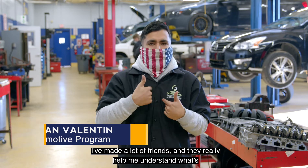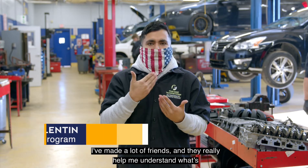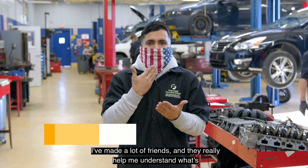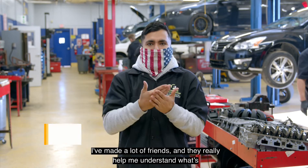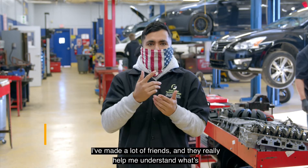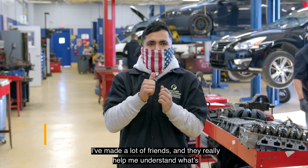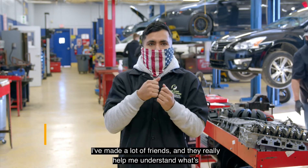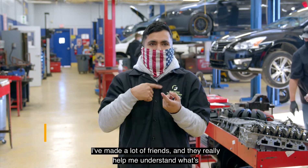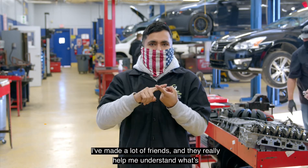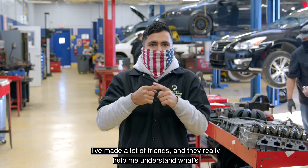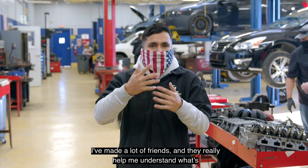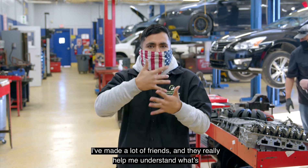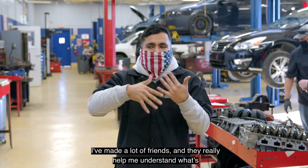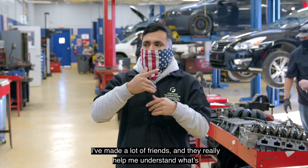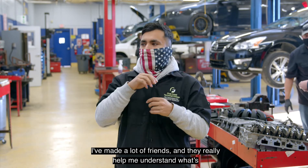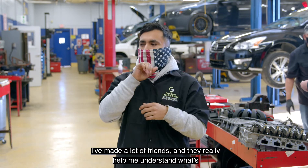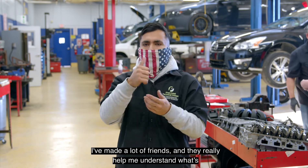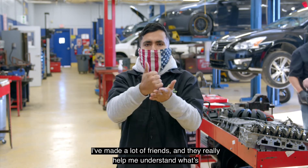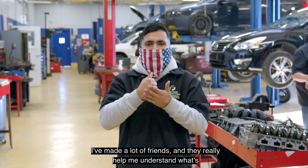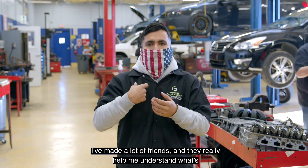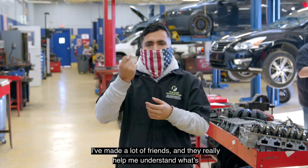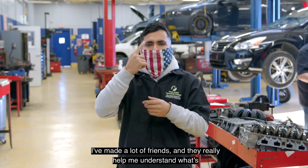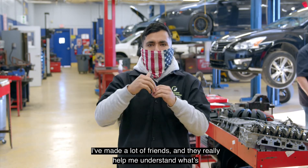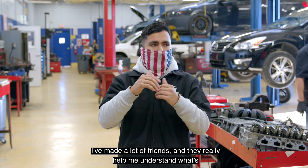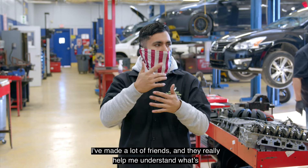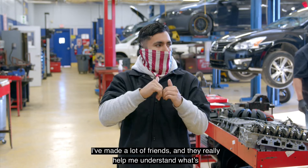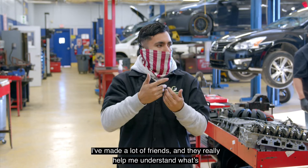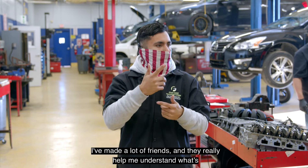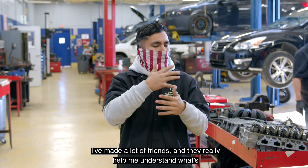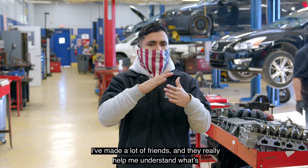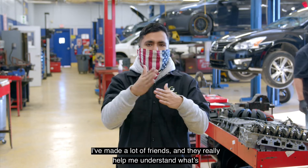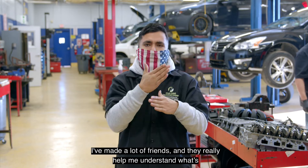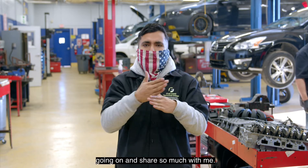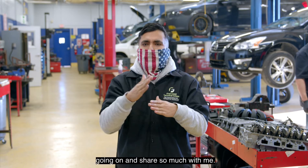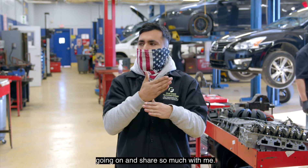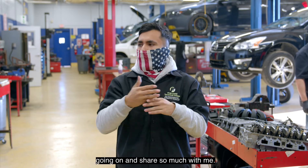I've made a lot of friends, and they really help me understand what's going on and share so much with me.